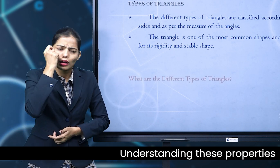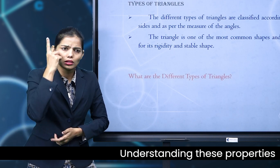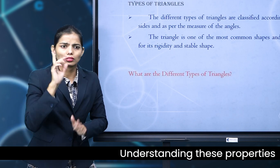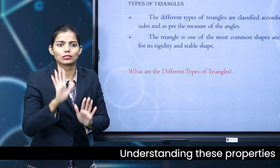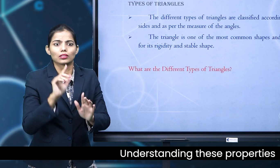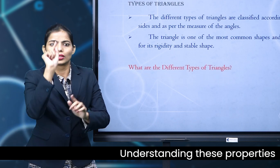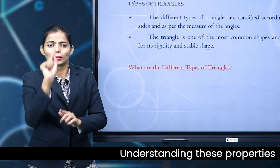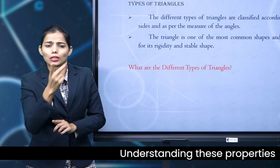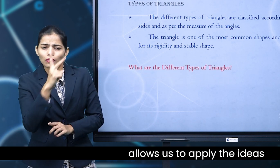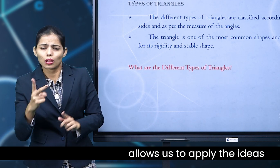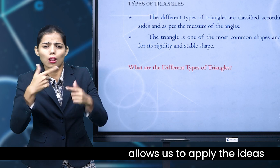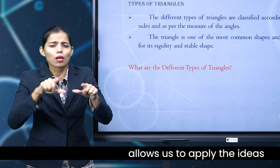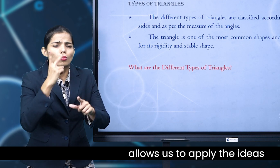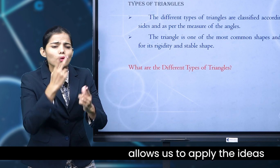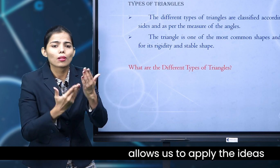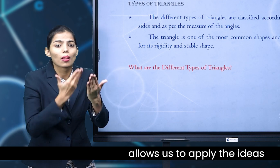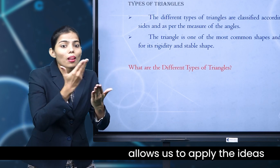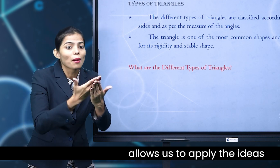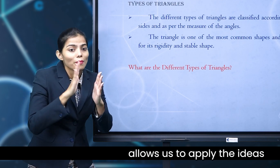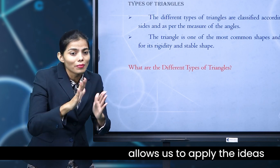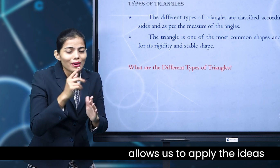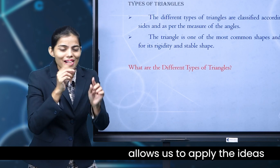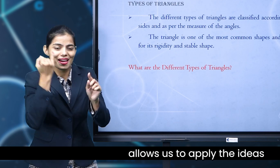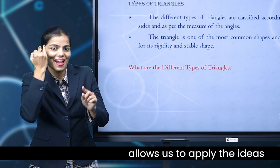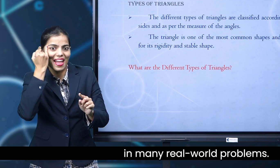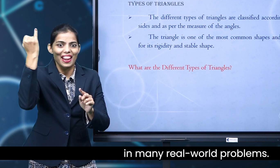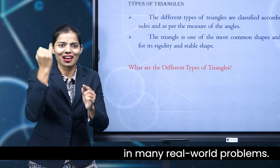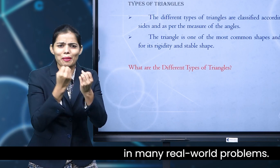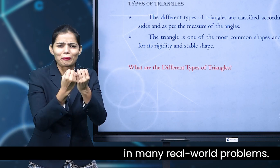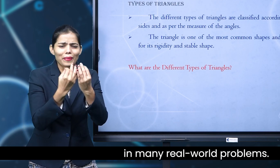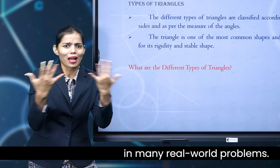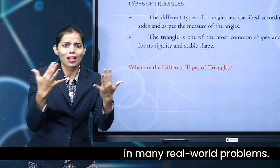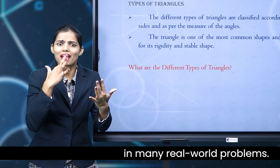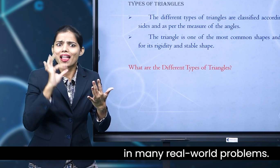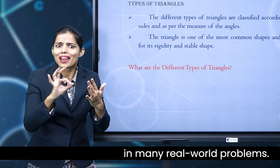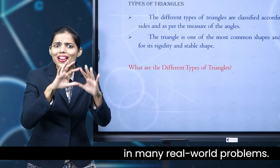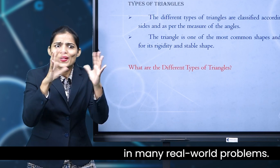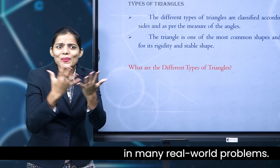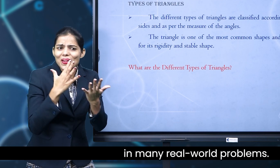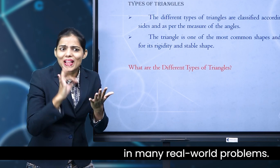Understanding these properties allows us to apply the ideas in many real-world problems.